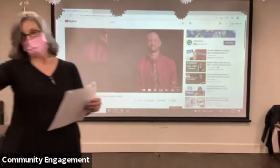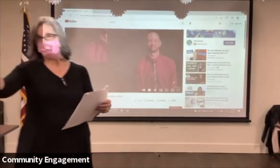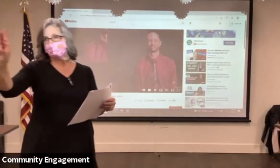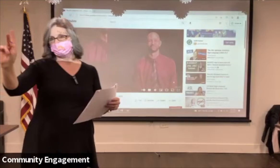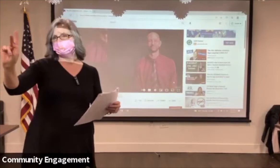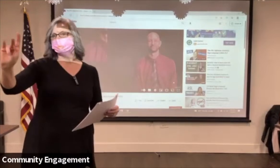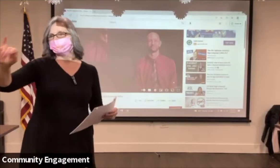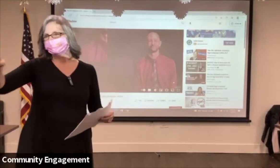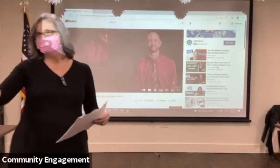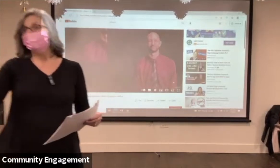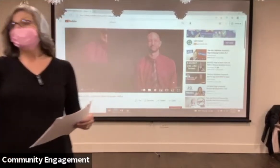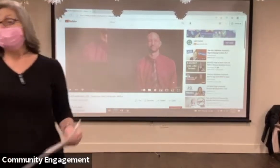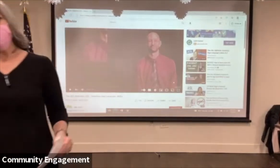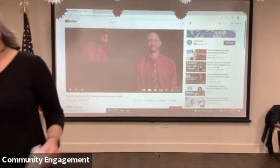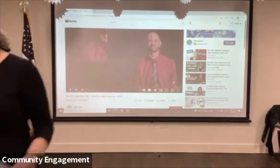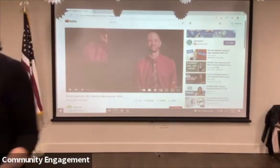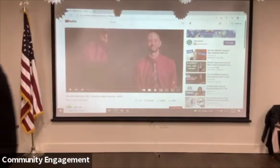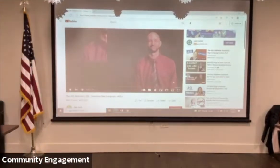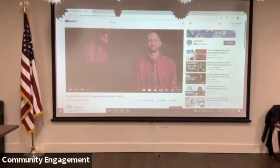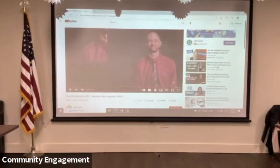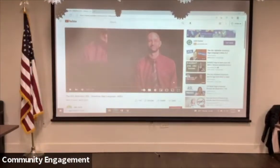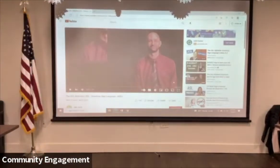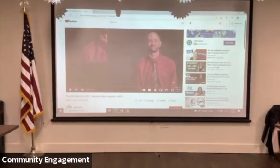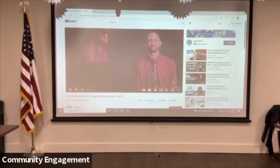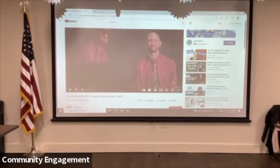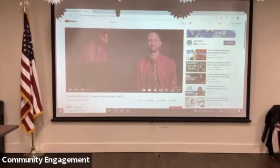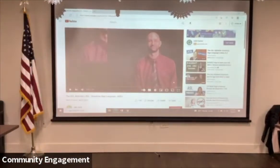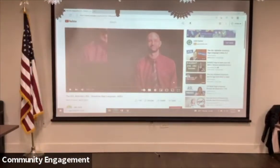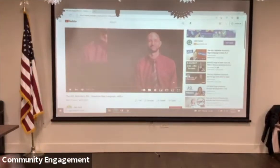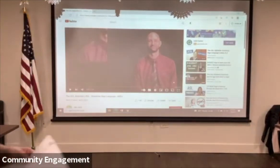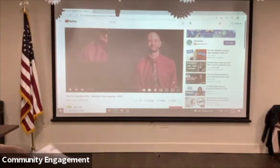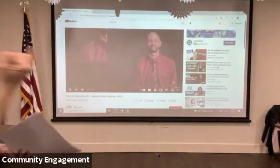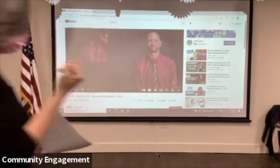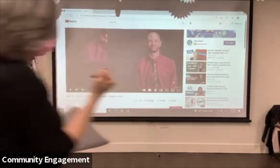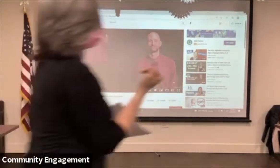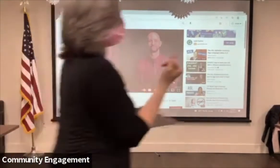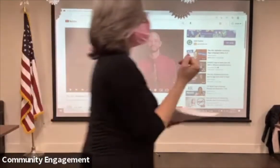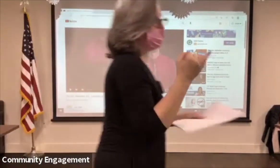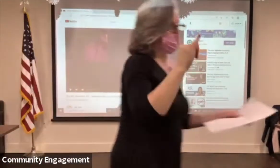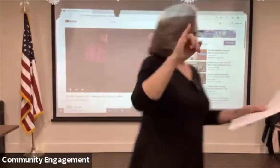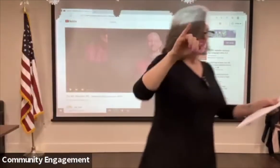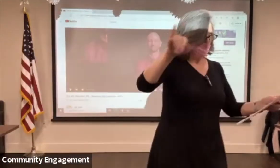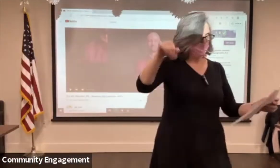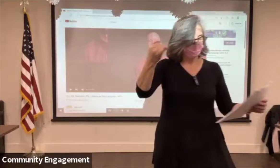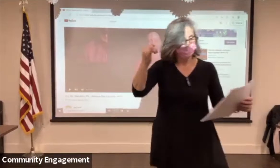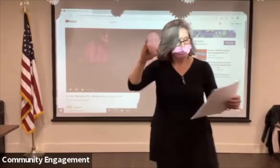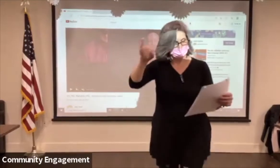K, Juice, isn't it? it is the sign for juice. The J by itself is part of the language. Very good.